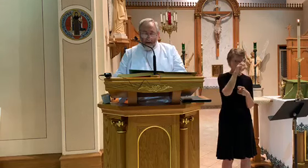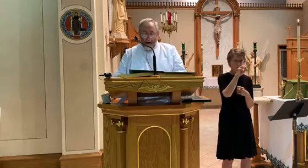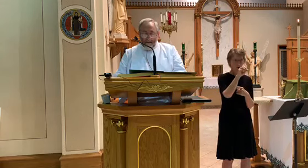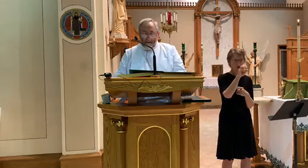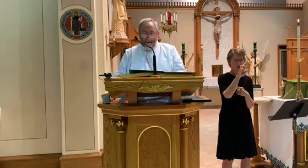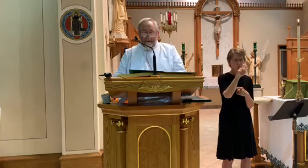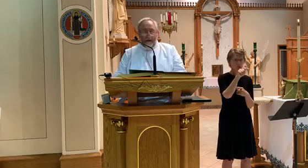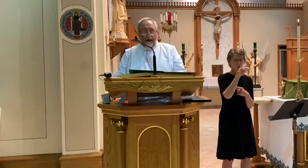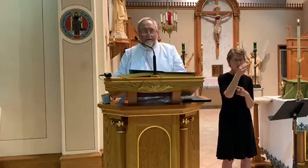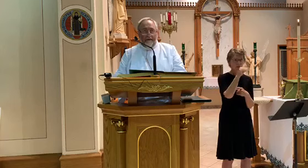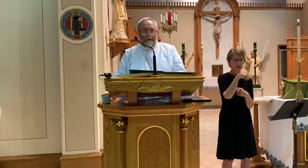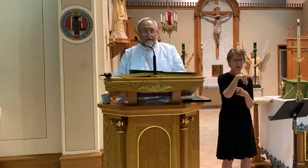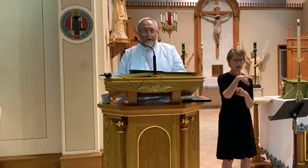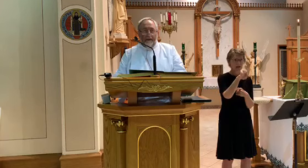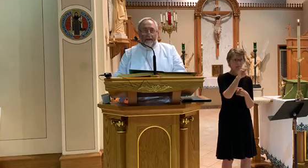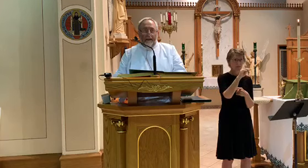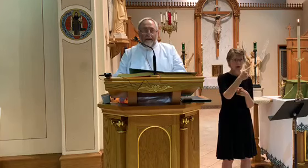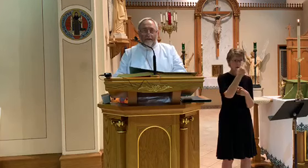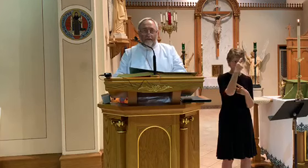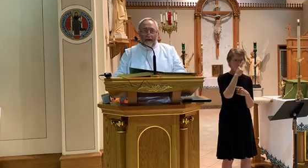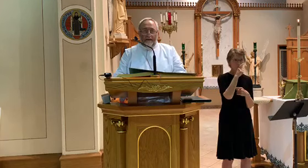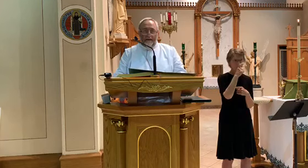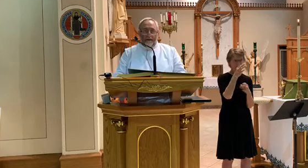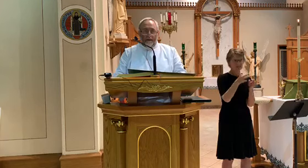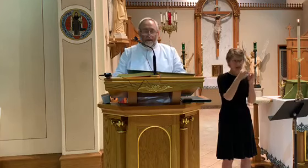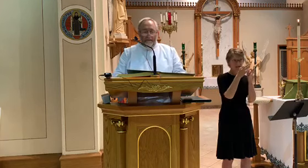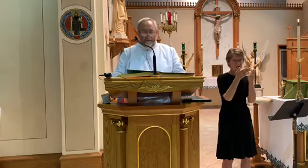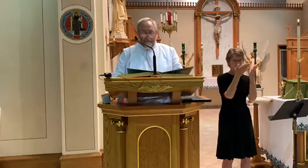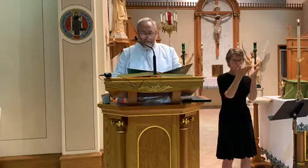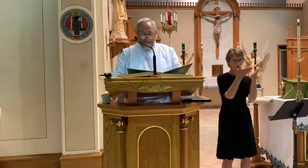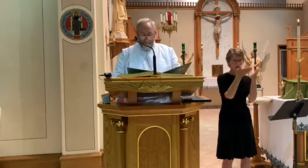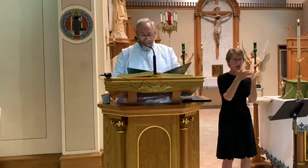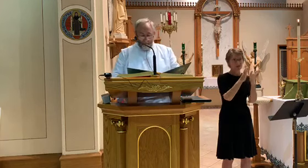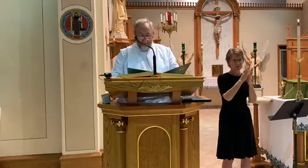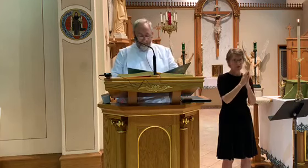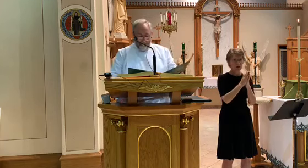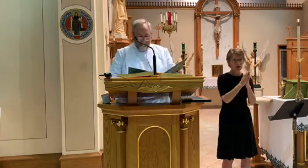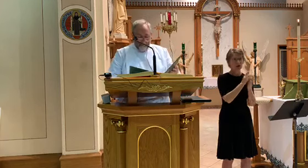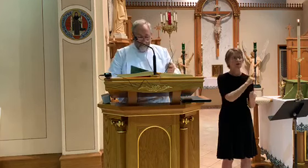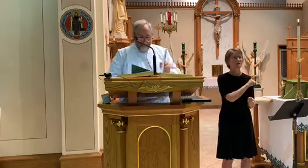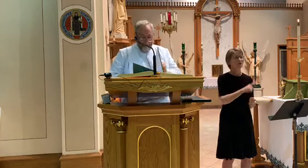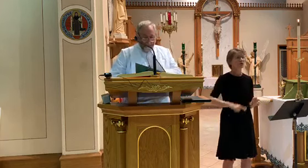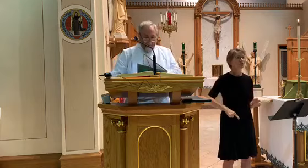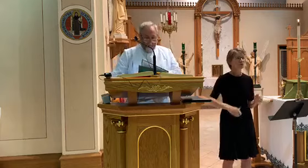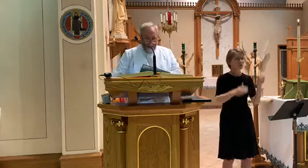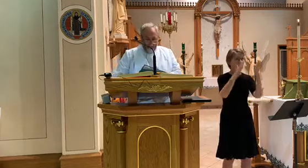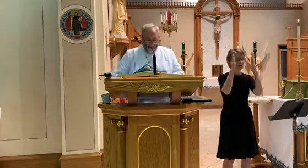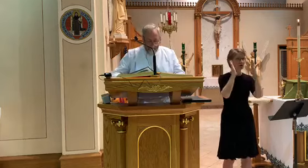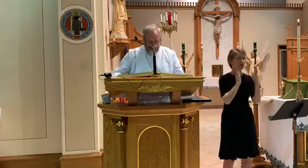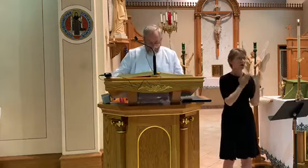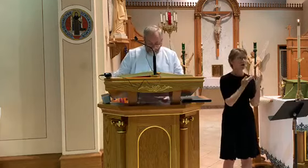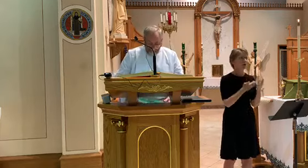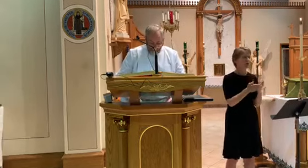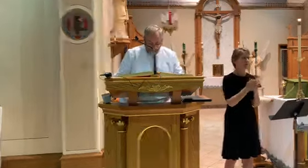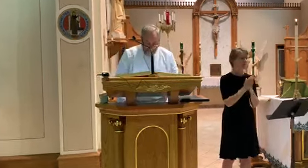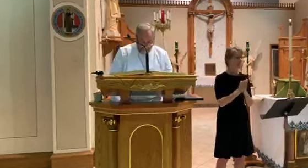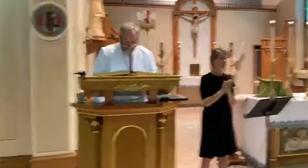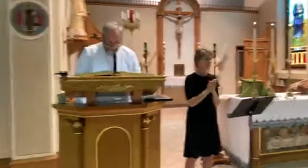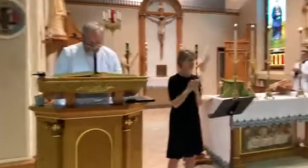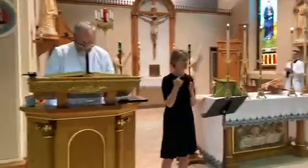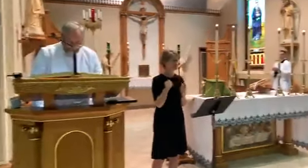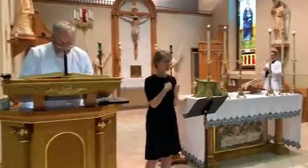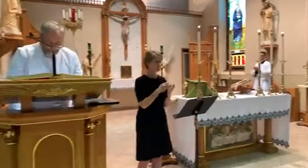Holy Mass is being offered, let us pray to the Lord. Lord, hear our prayer. We pray